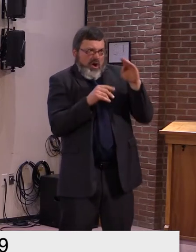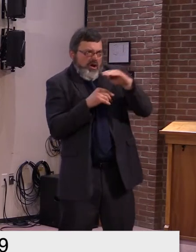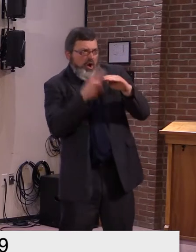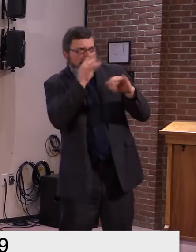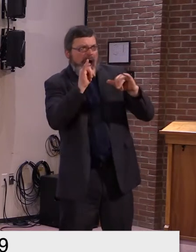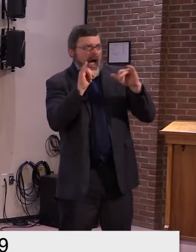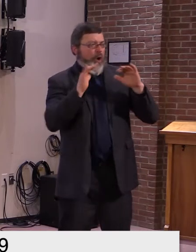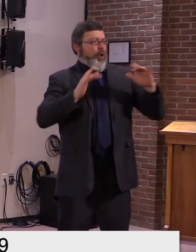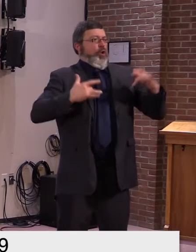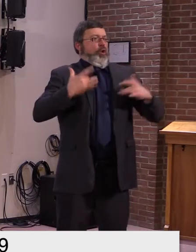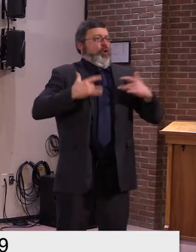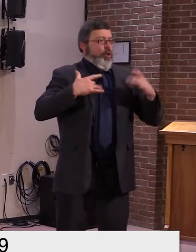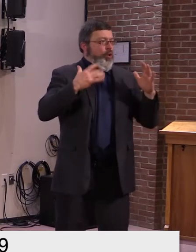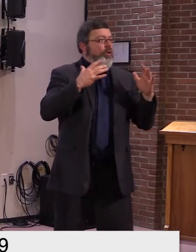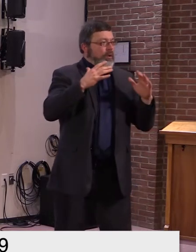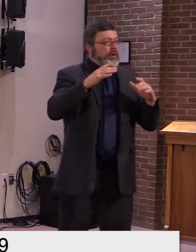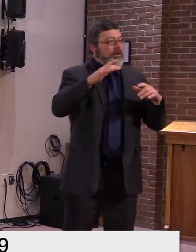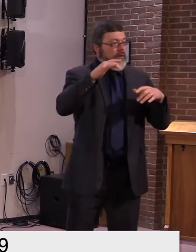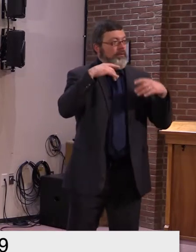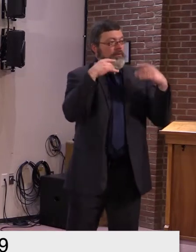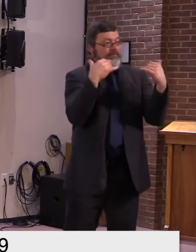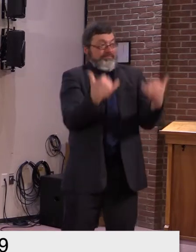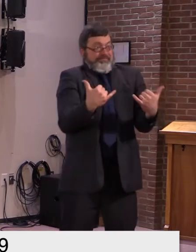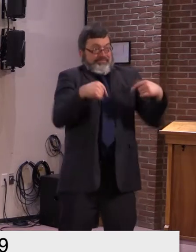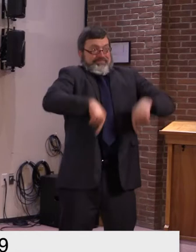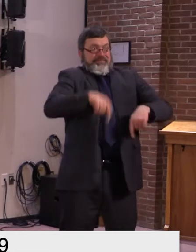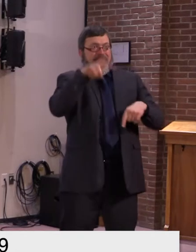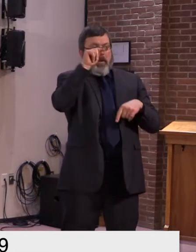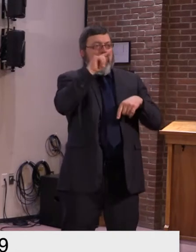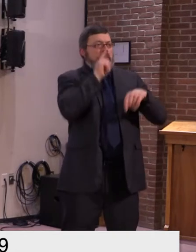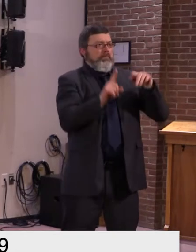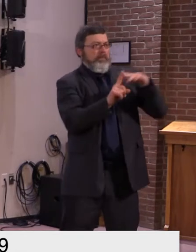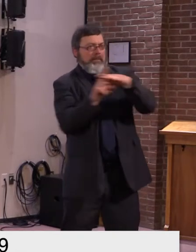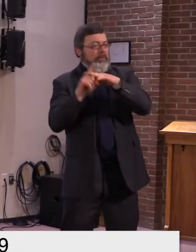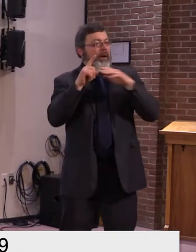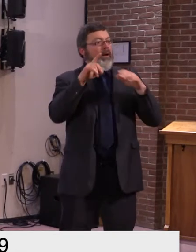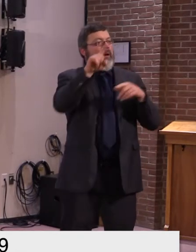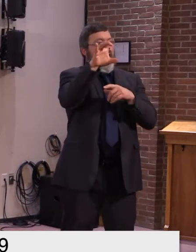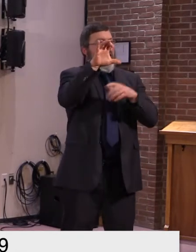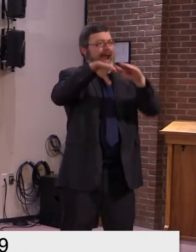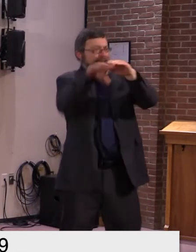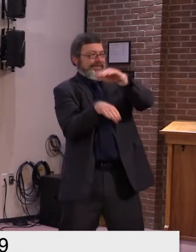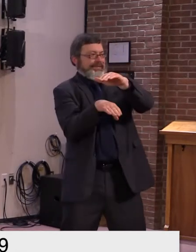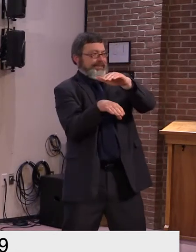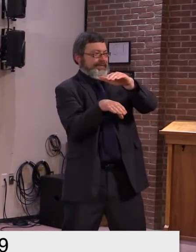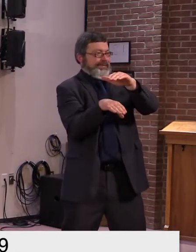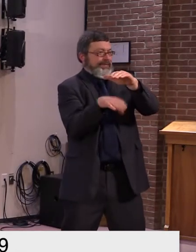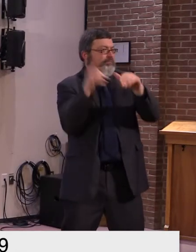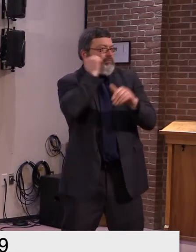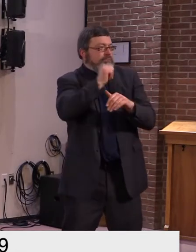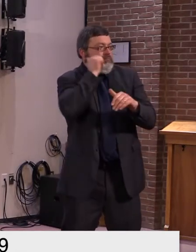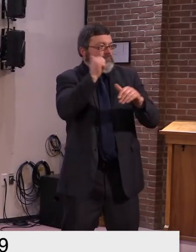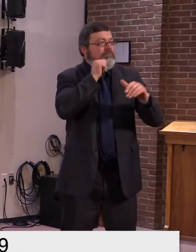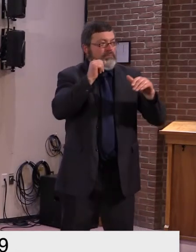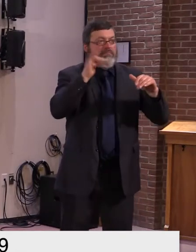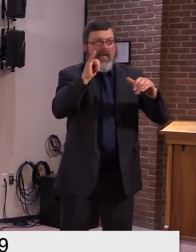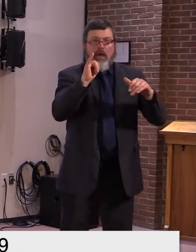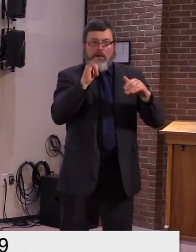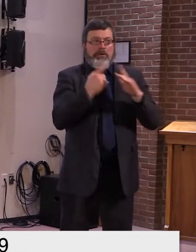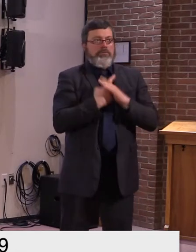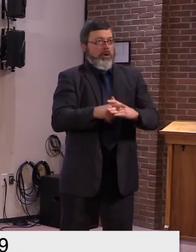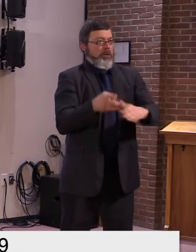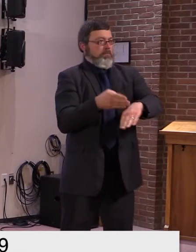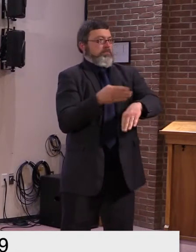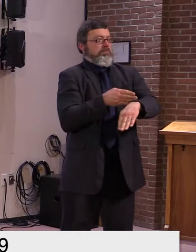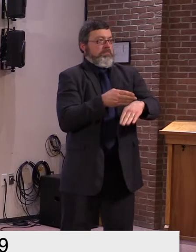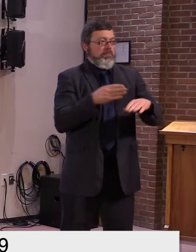100 cases, which again is higher than we'd like to see, but shows vast improvement. I want to thank Vermonters